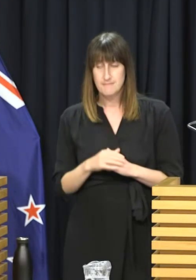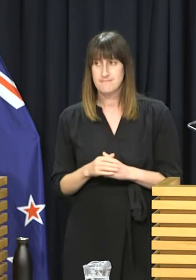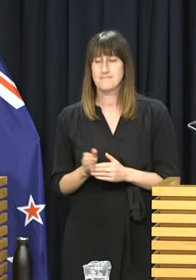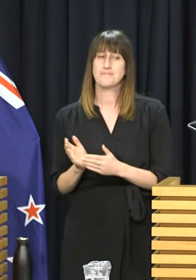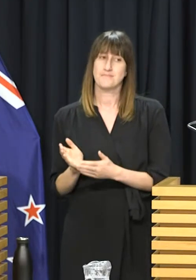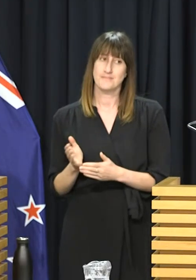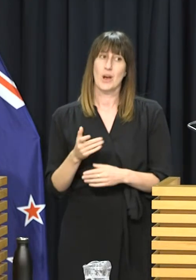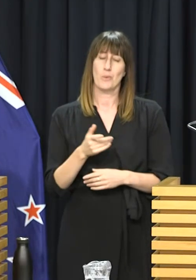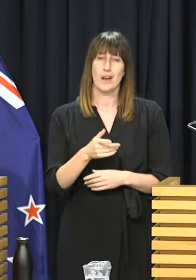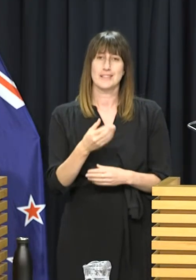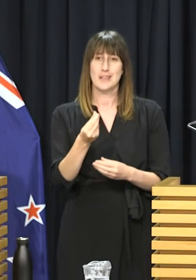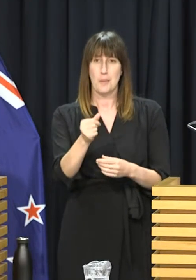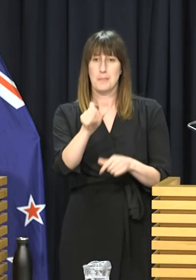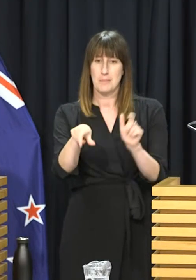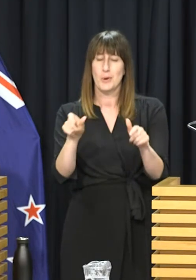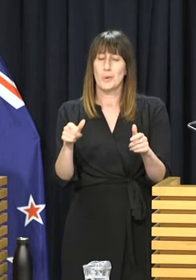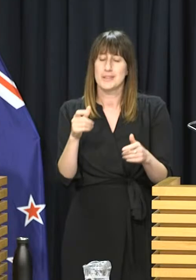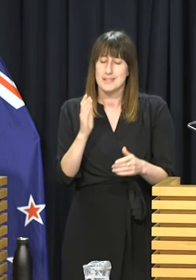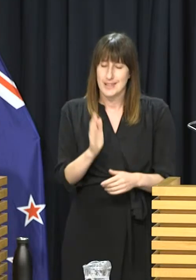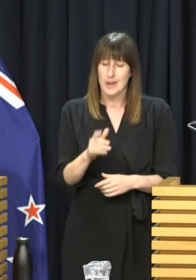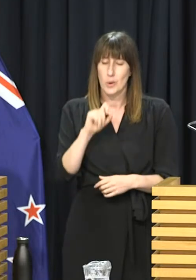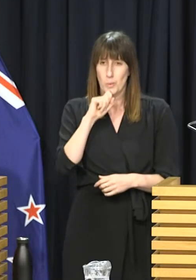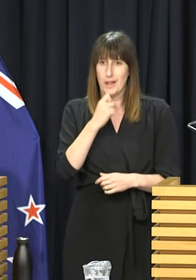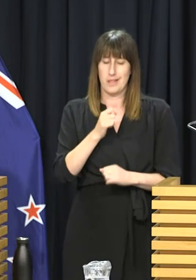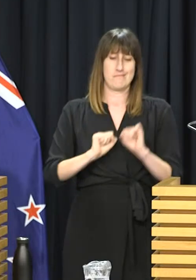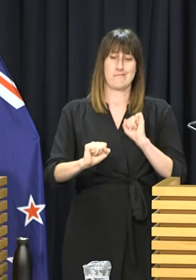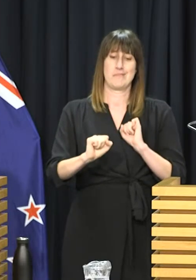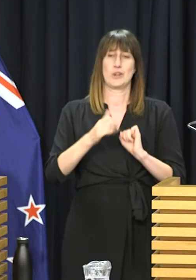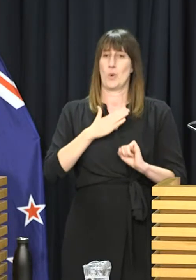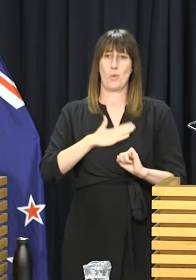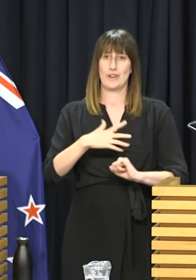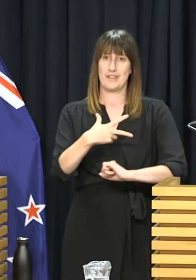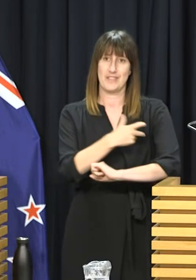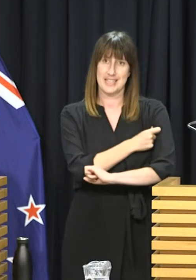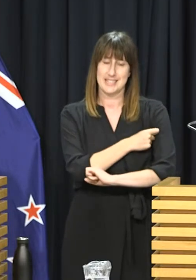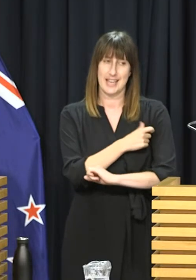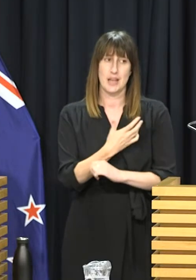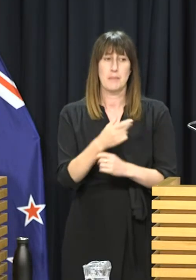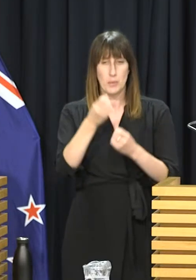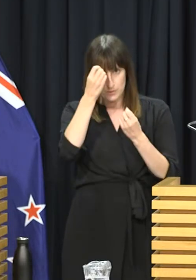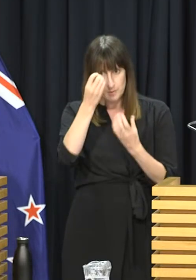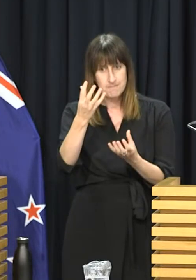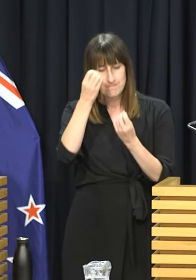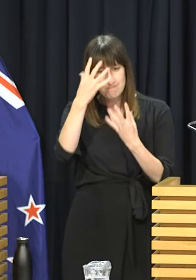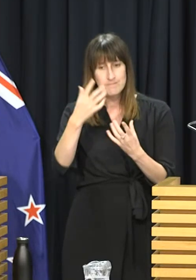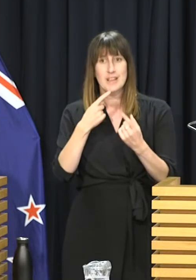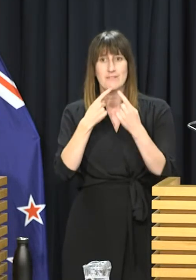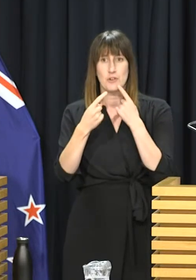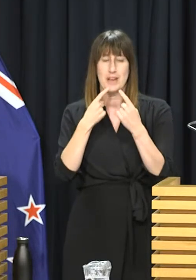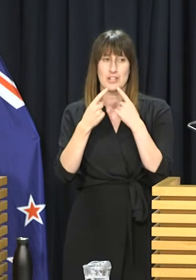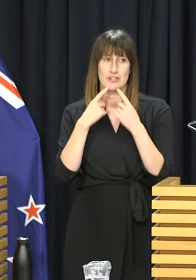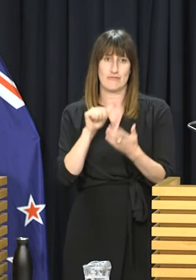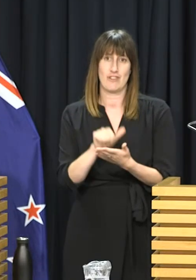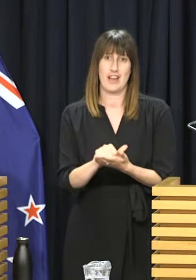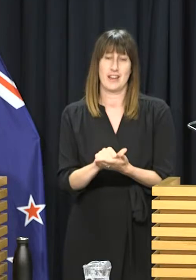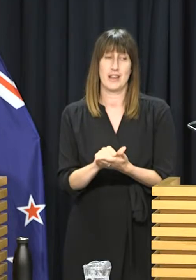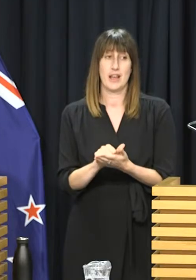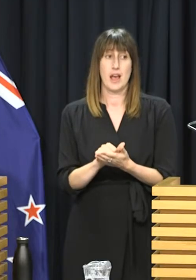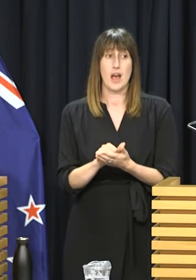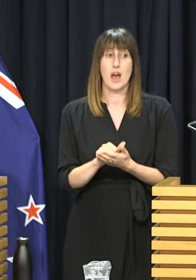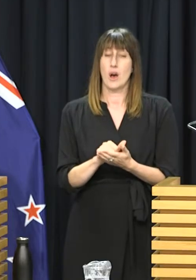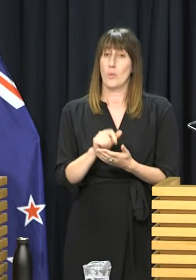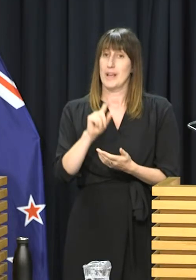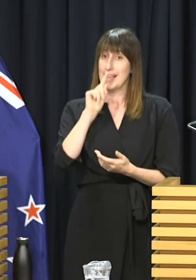make informed decisions for themselves. The vaccine, there is no such thing as a 100% effective vaccine,